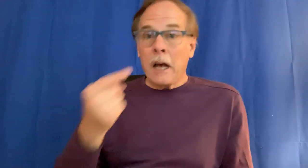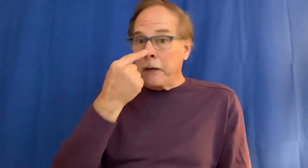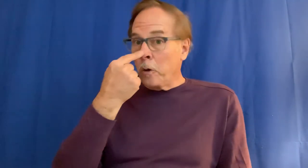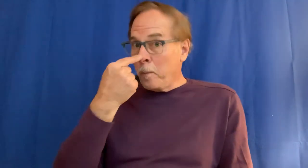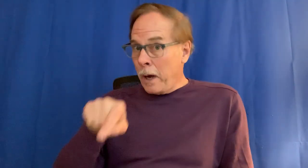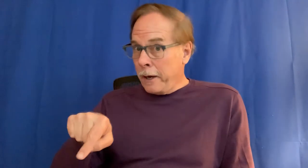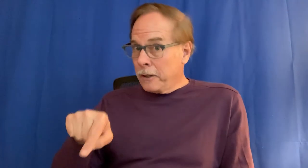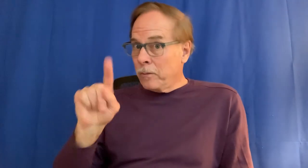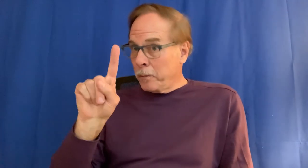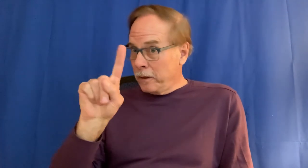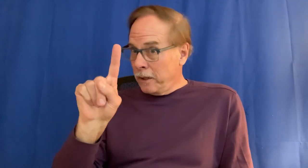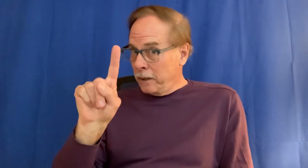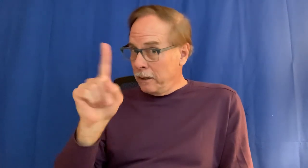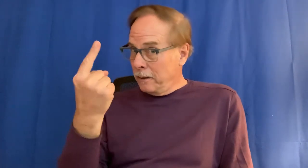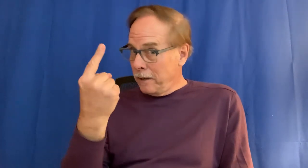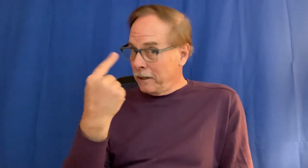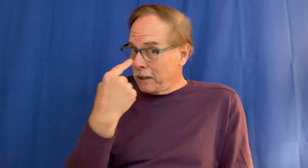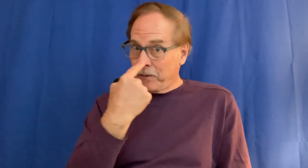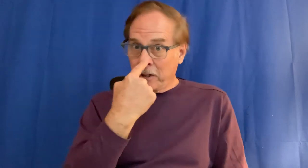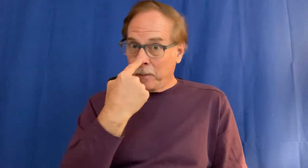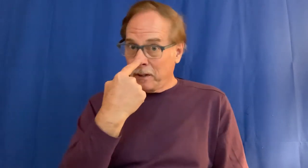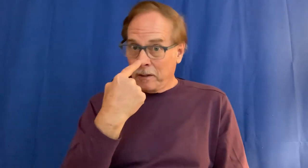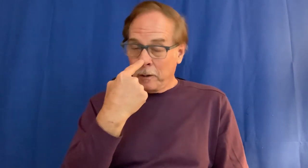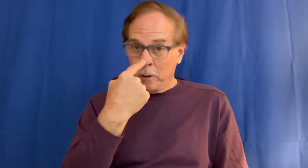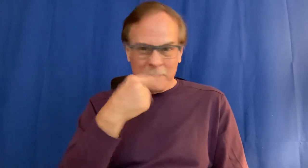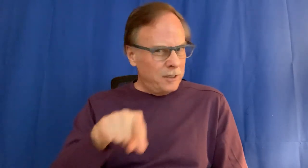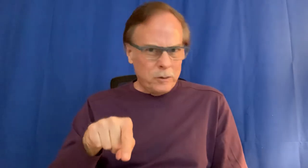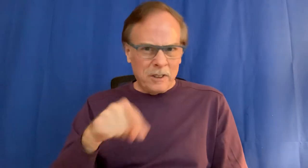don't mind. Remember the index finger up at the nose? And usually,